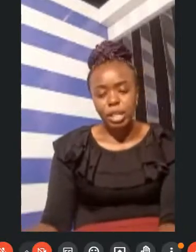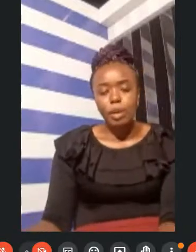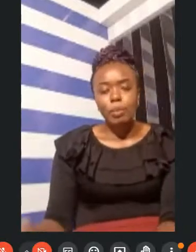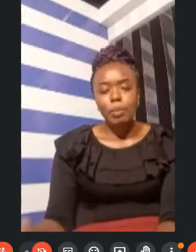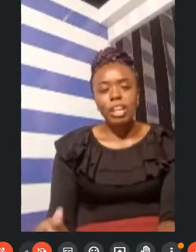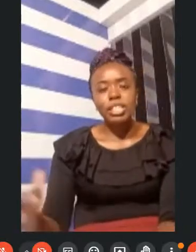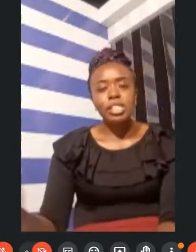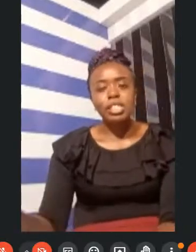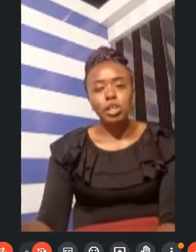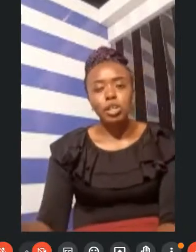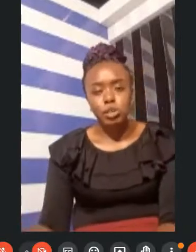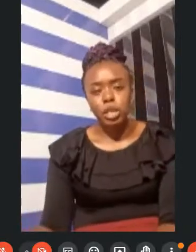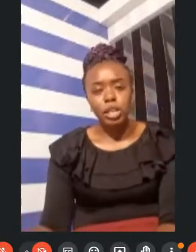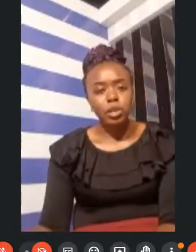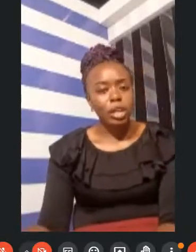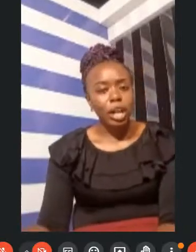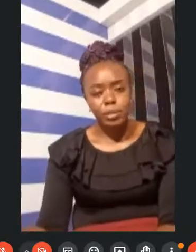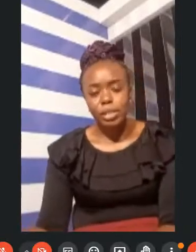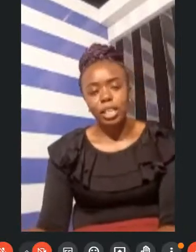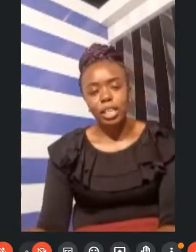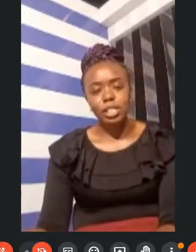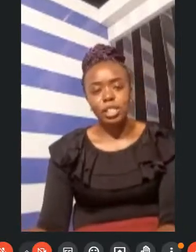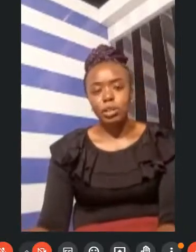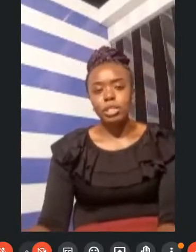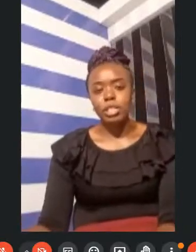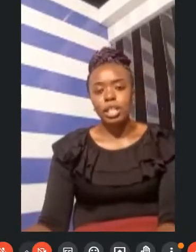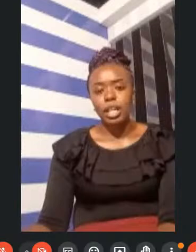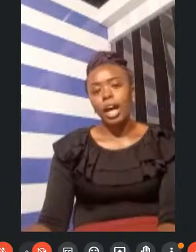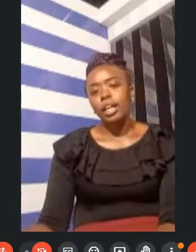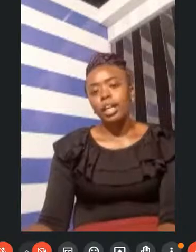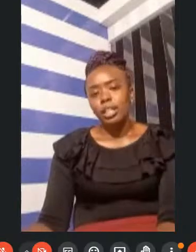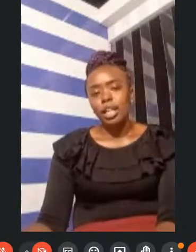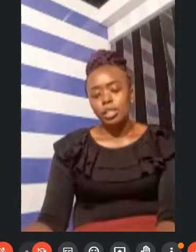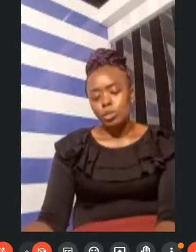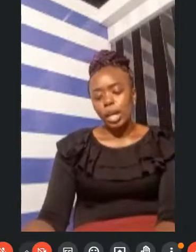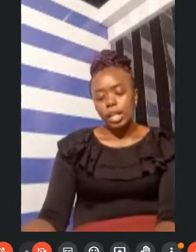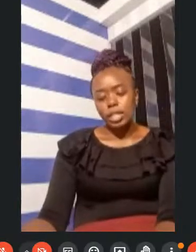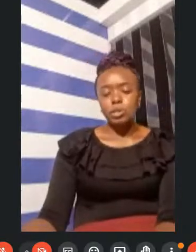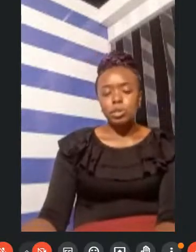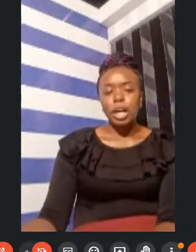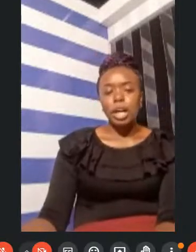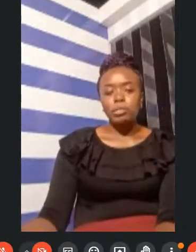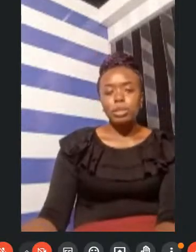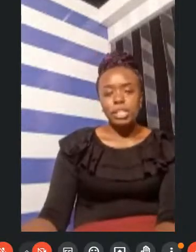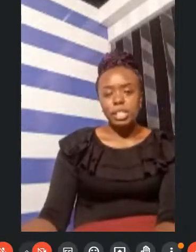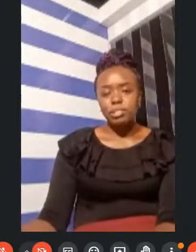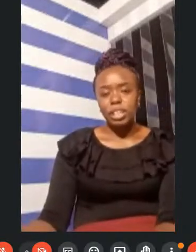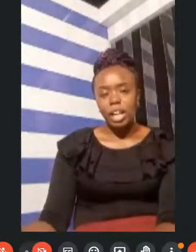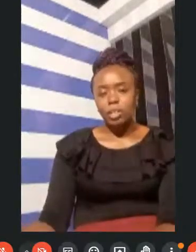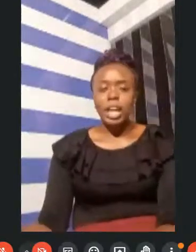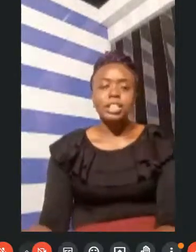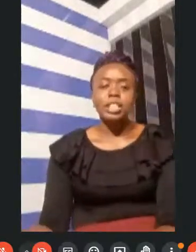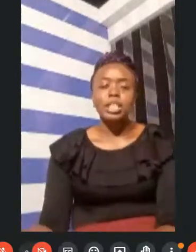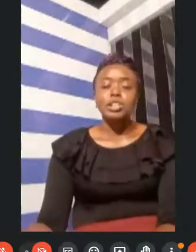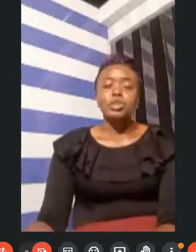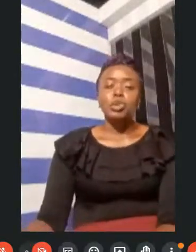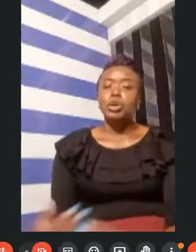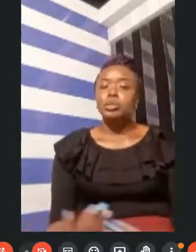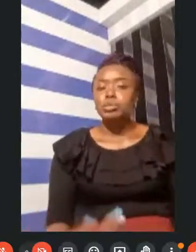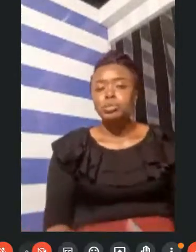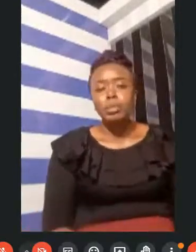those numbers. But if it's zeros only, you don't have to sign the zeros. Yeah, that is why I guess I should have made myself clear on